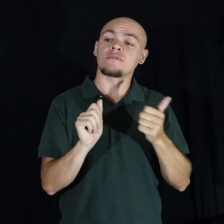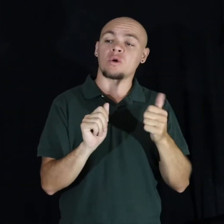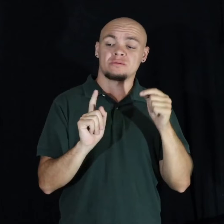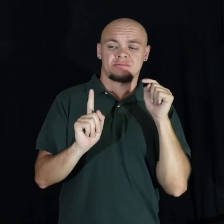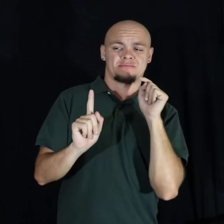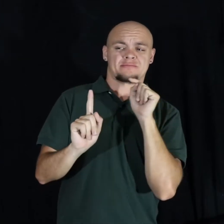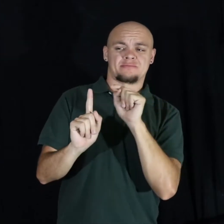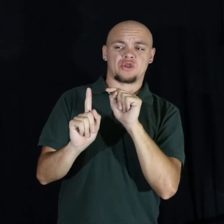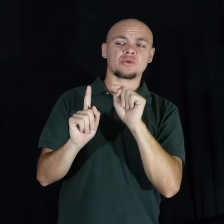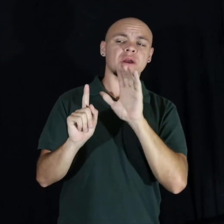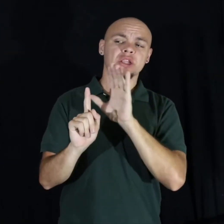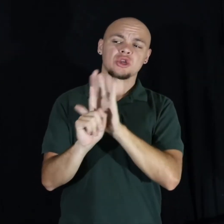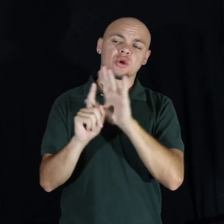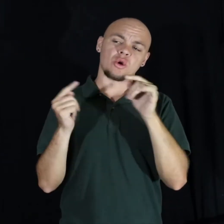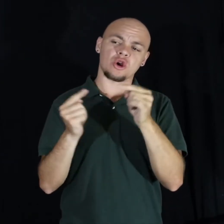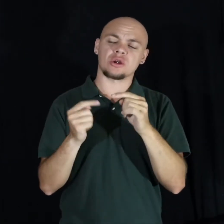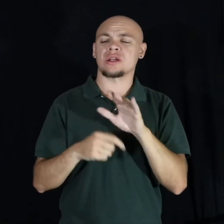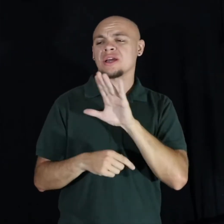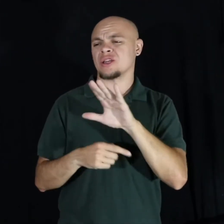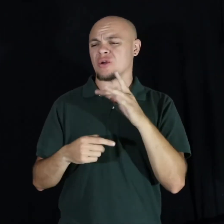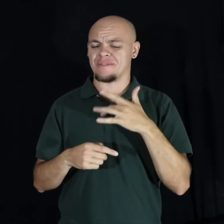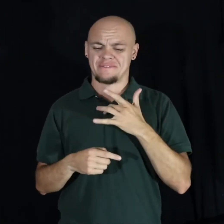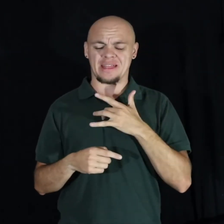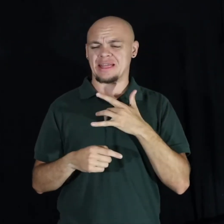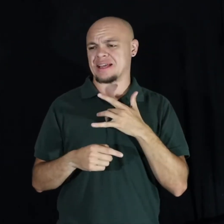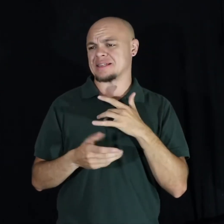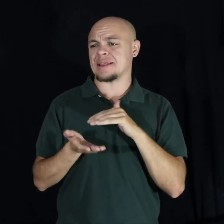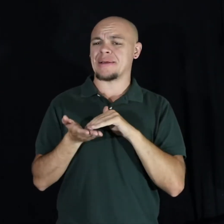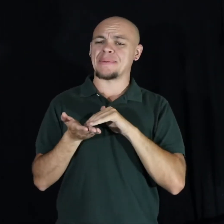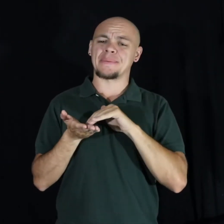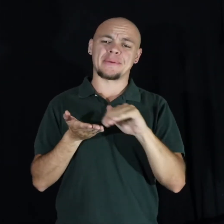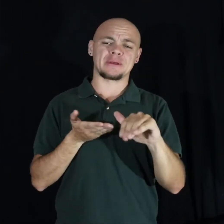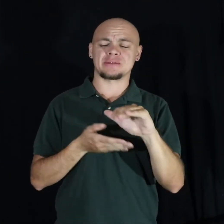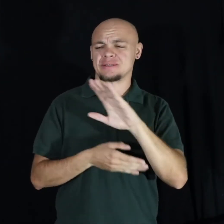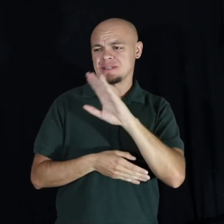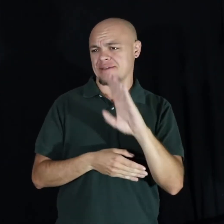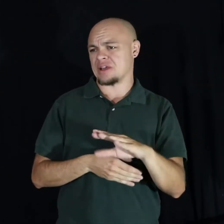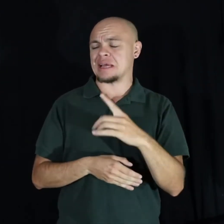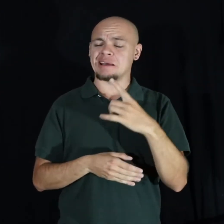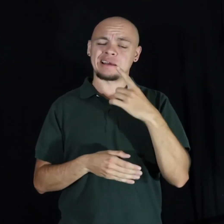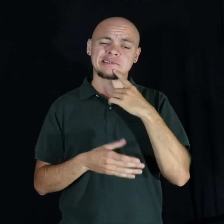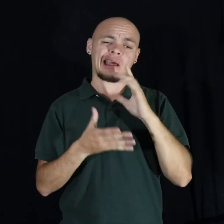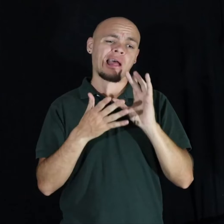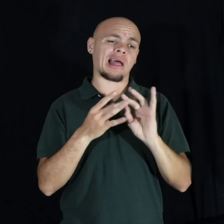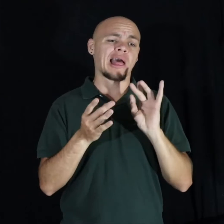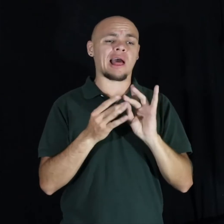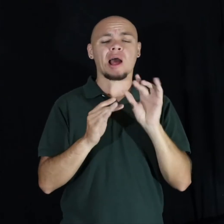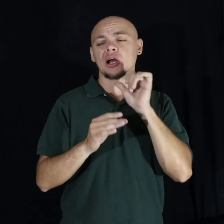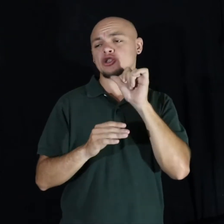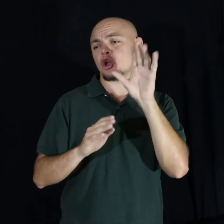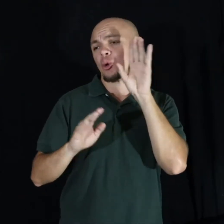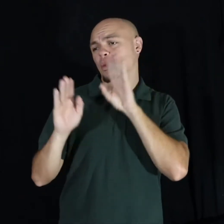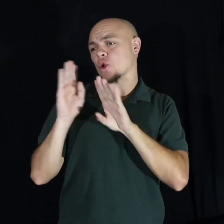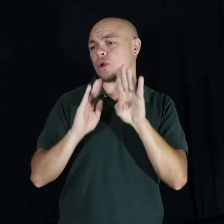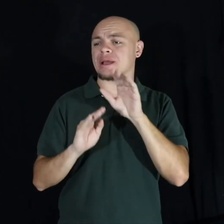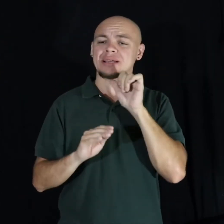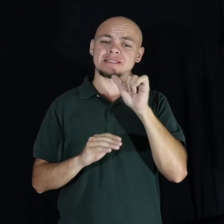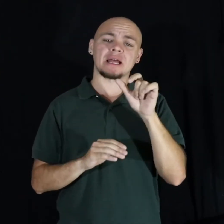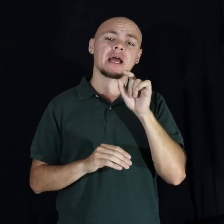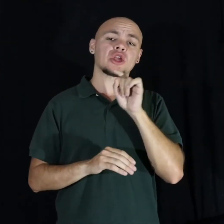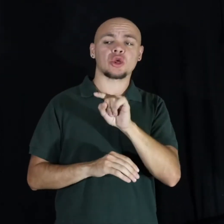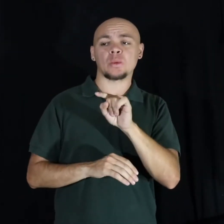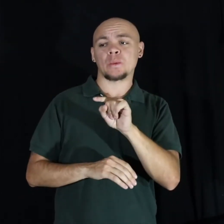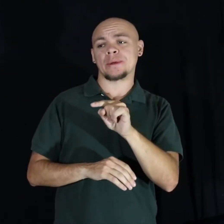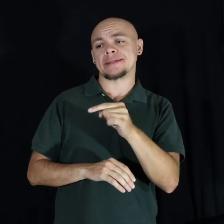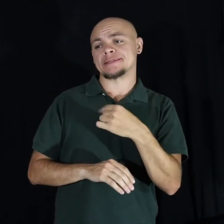by you. And I'm not going to spare your feelings and say something like, oh, don't worry, it's not you, it's